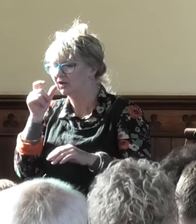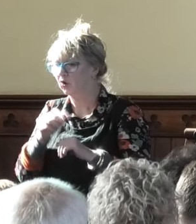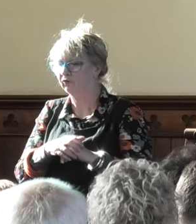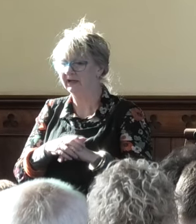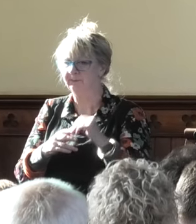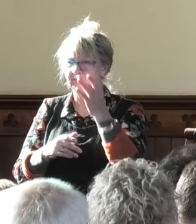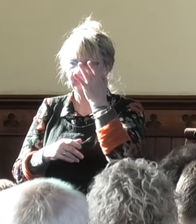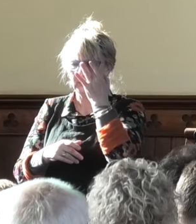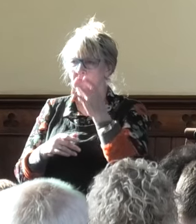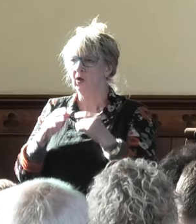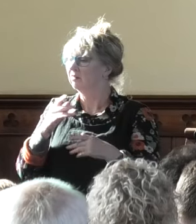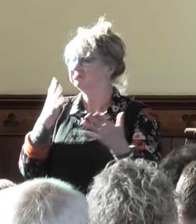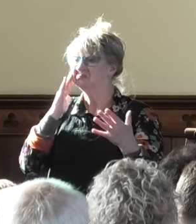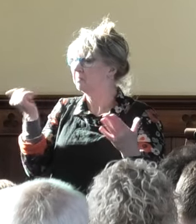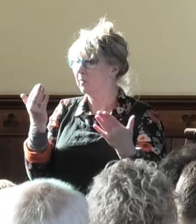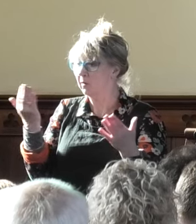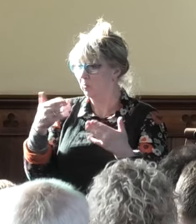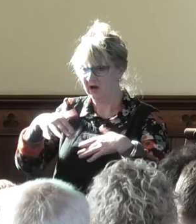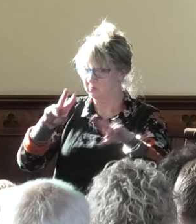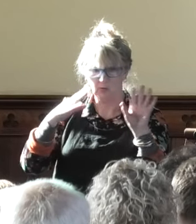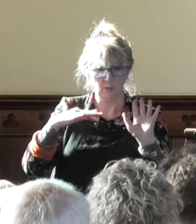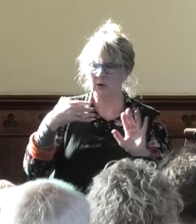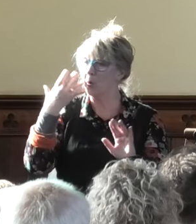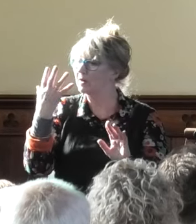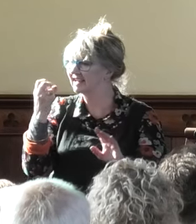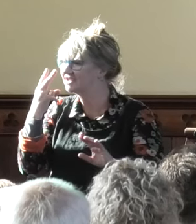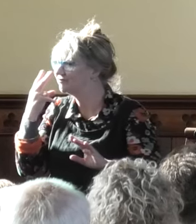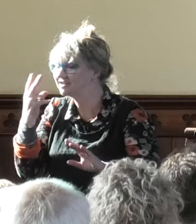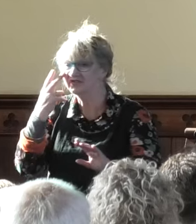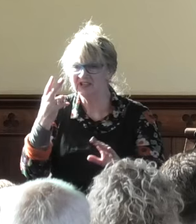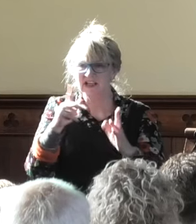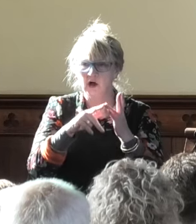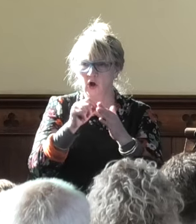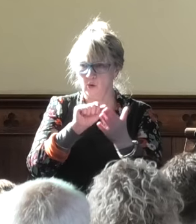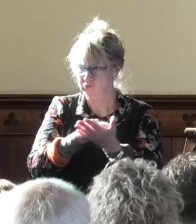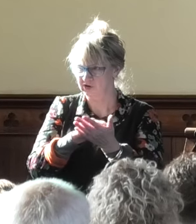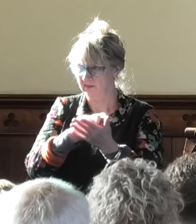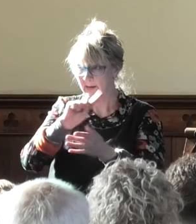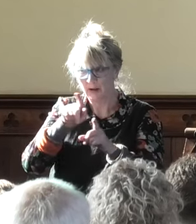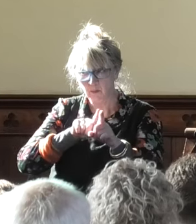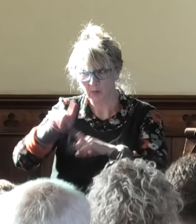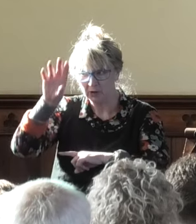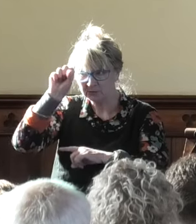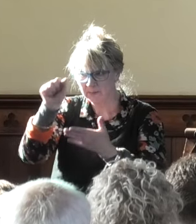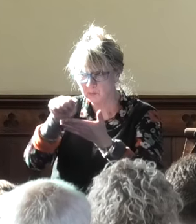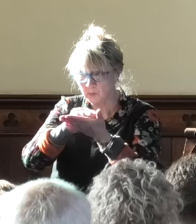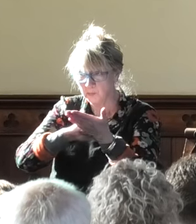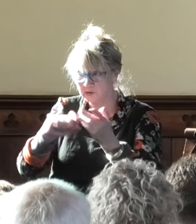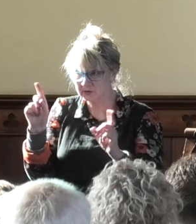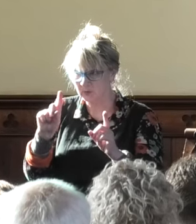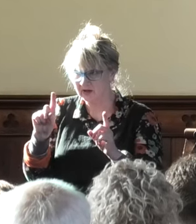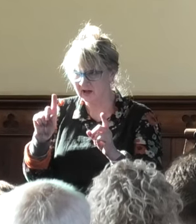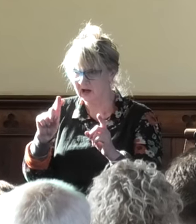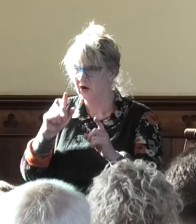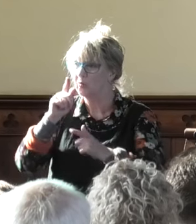says, wherever we went, if there was an op shop, we had to have a look. But I'd have to say that our most memorable purchase would have to have been on our trip